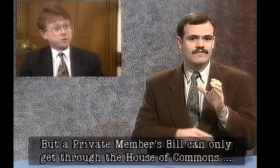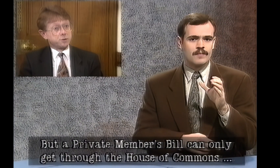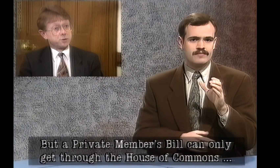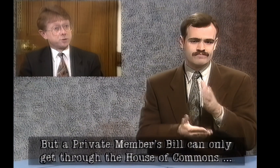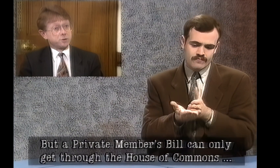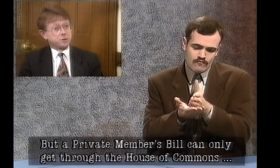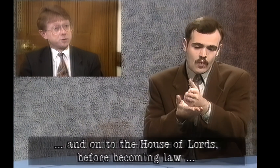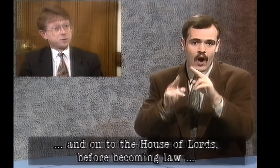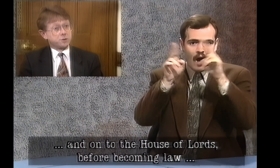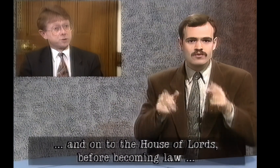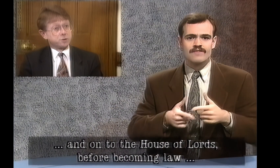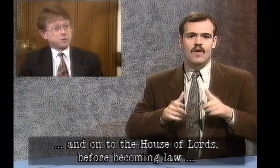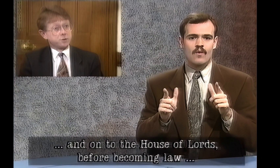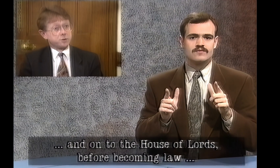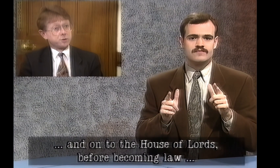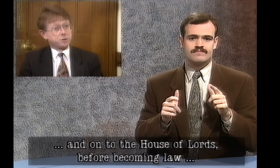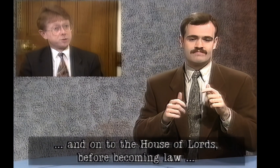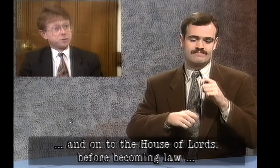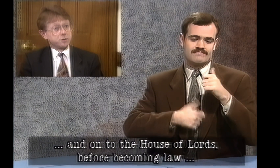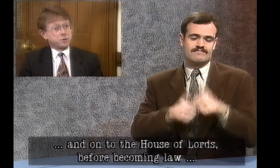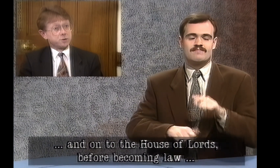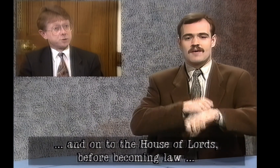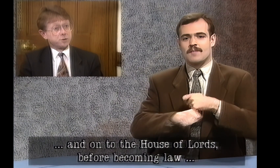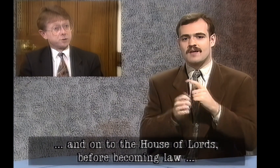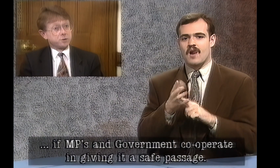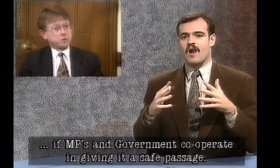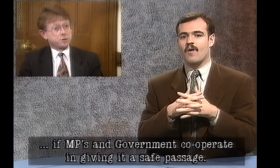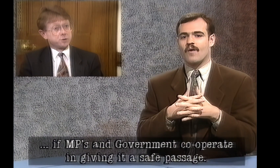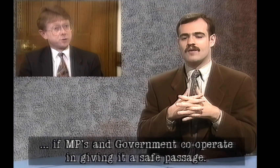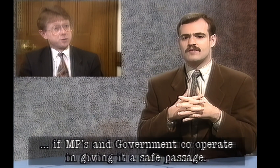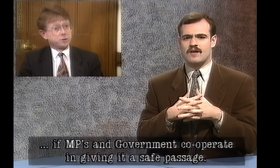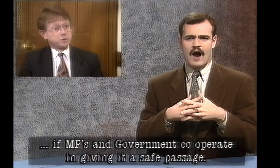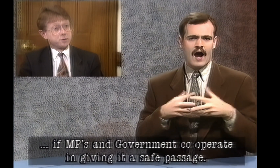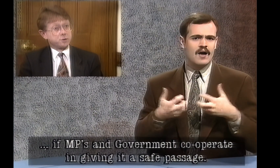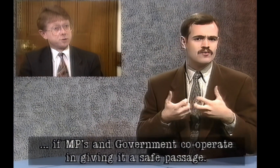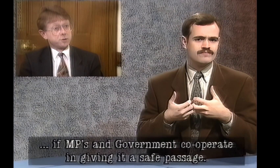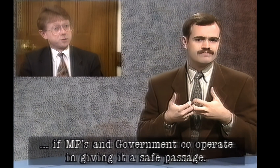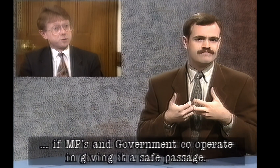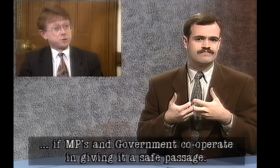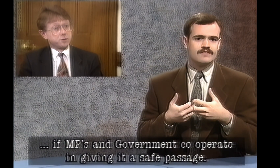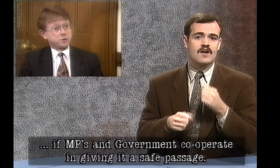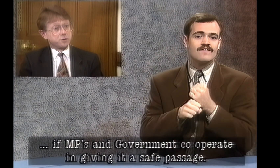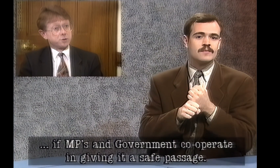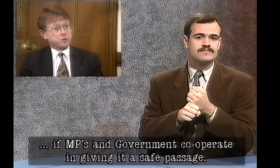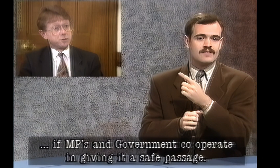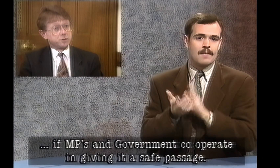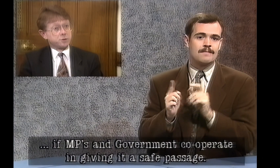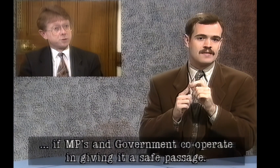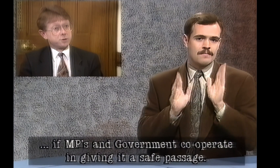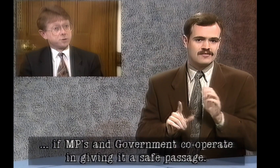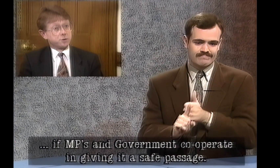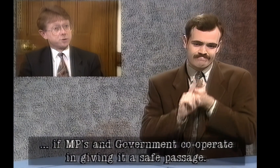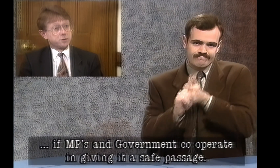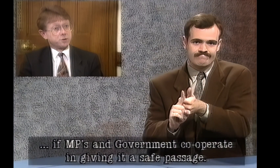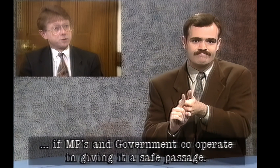through the House of Commons and onto the House of Lords before becoming law if MPs, and particularly the government, cooperate in